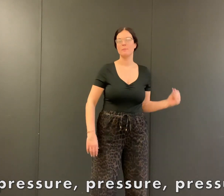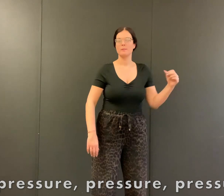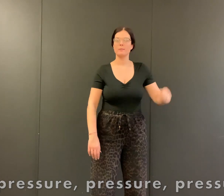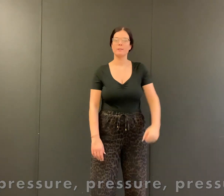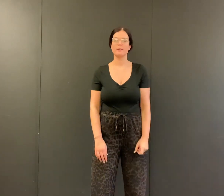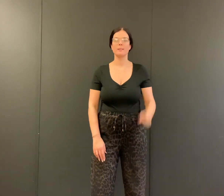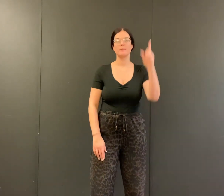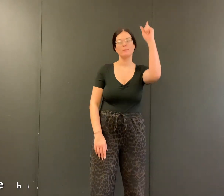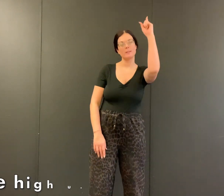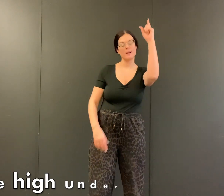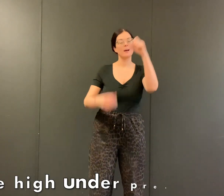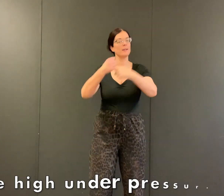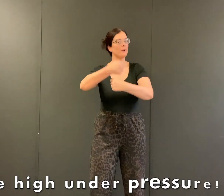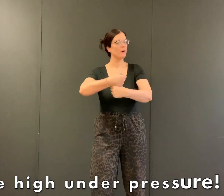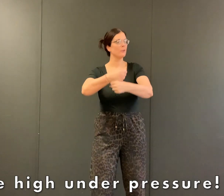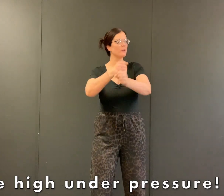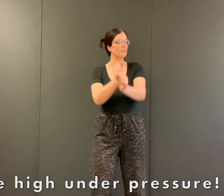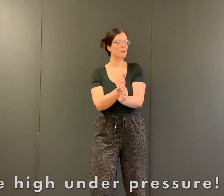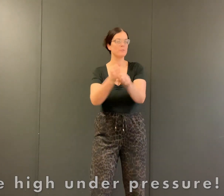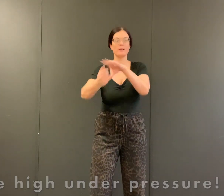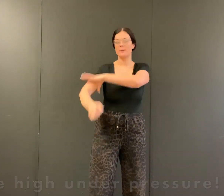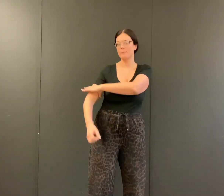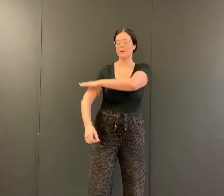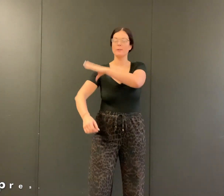pressure can be high under pressure. Blood